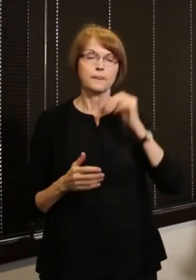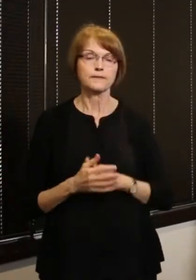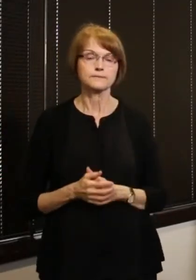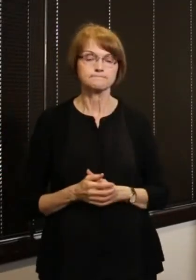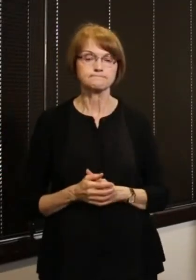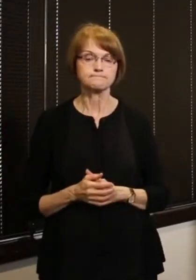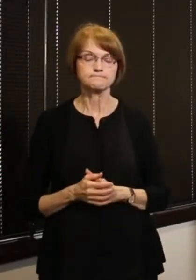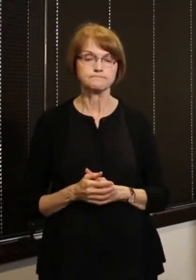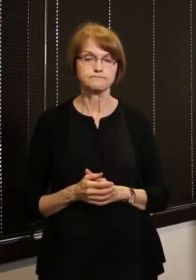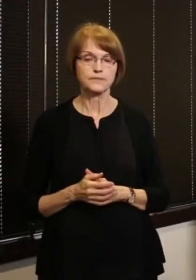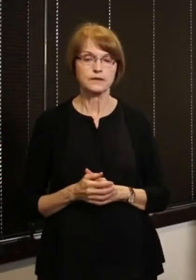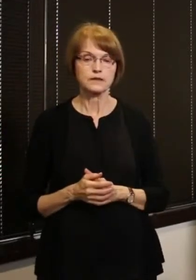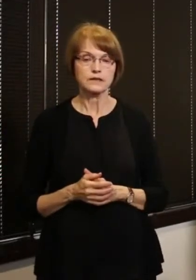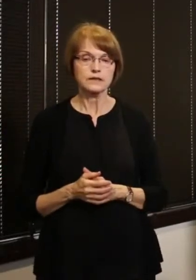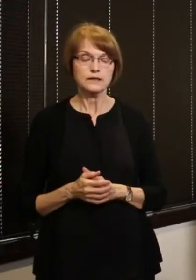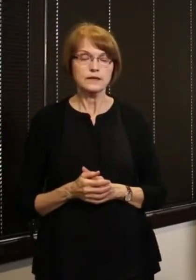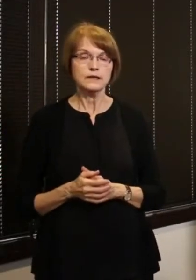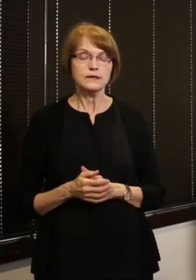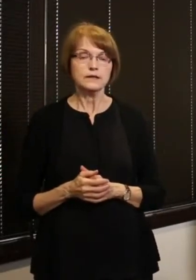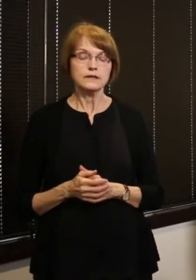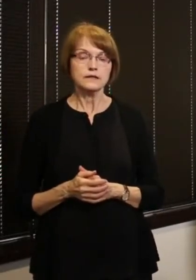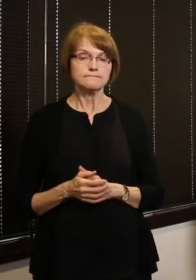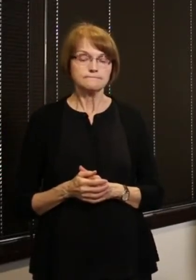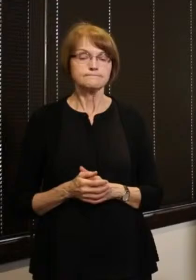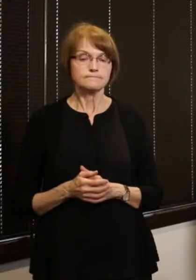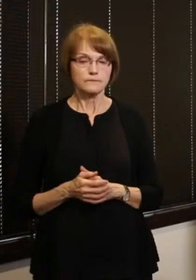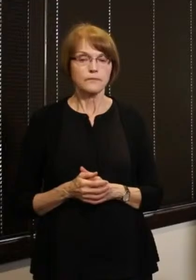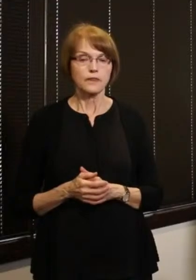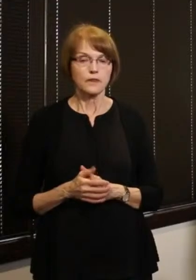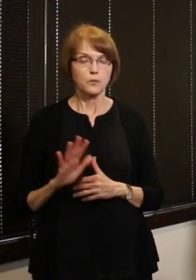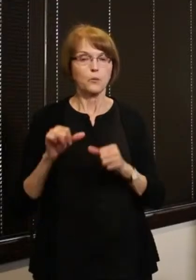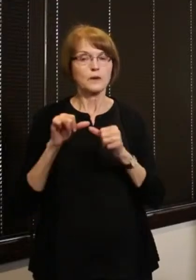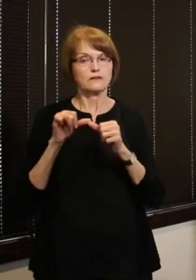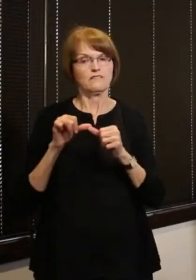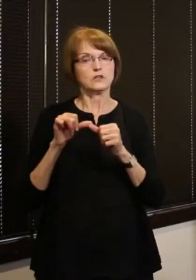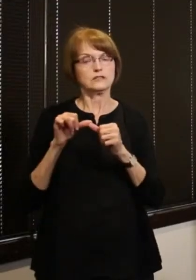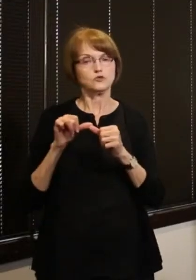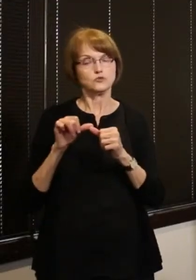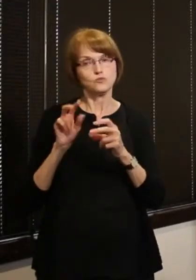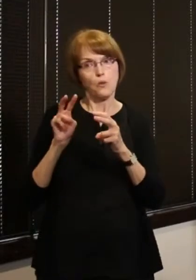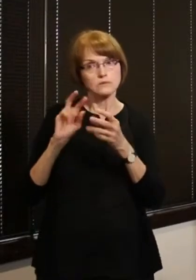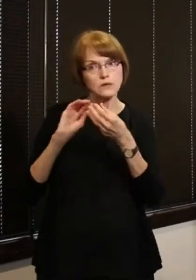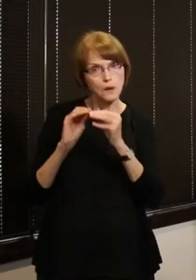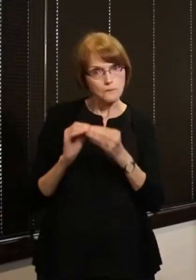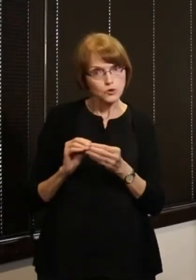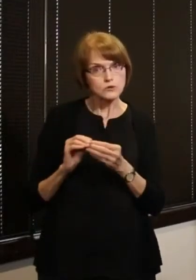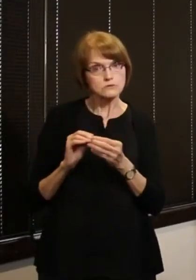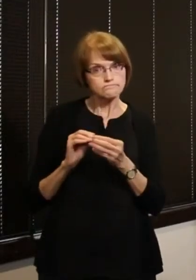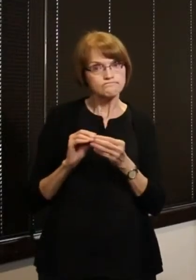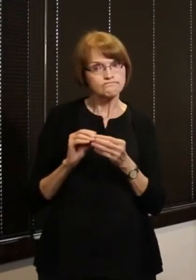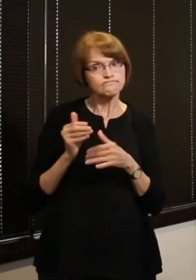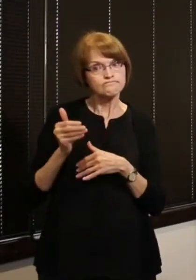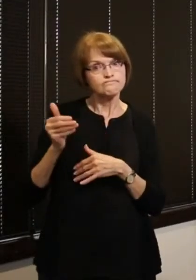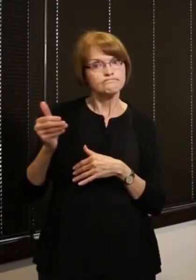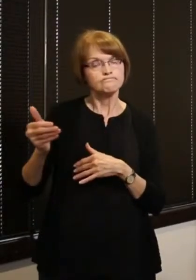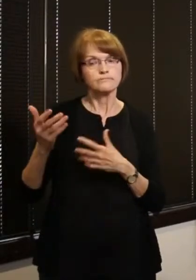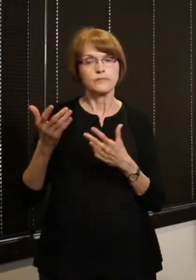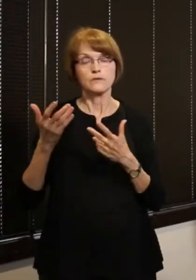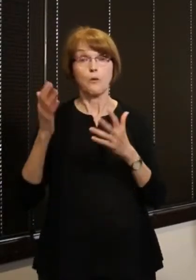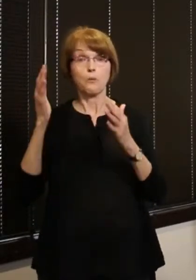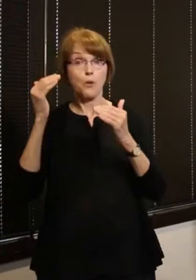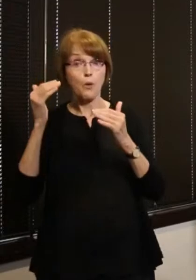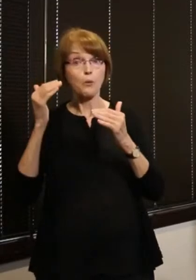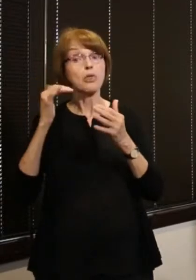So whatever, we'll continue to follow the cases, and we're hopeful that those numbers